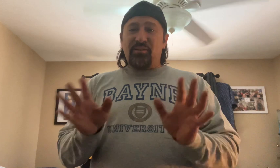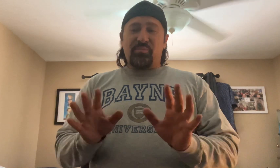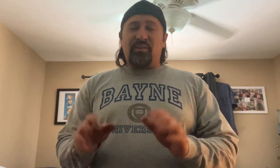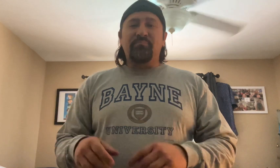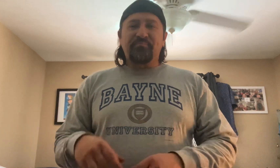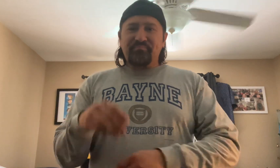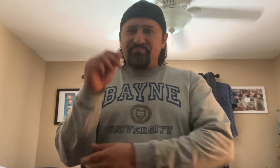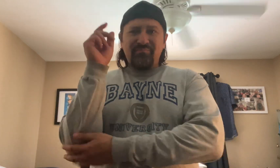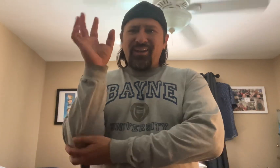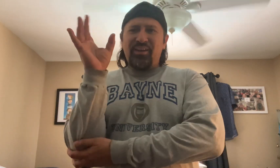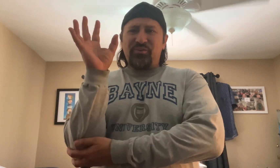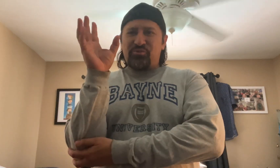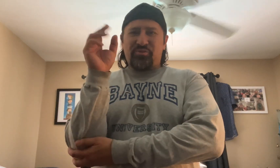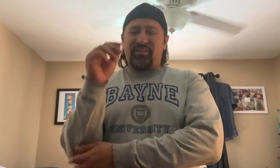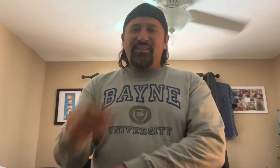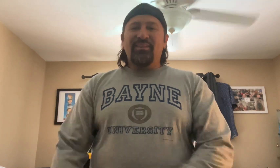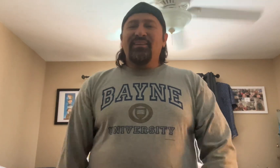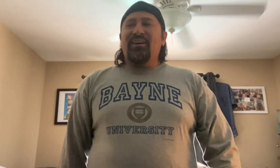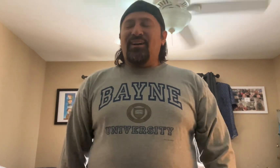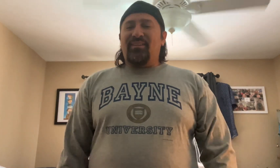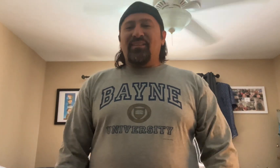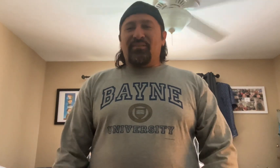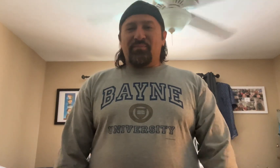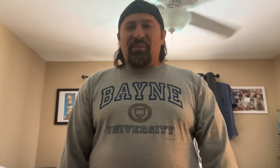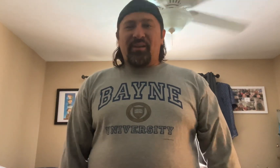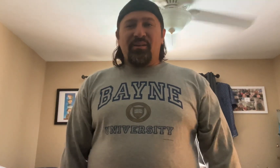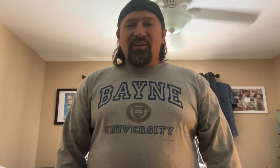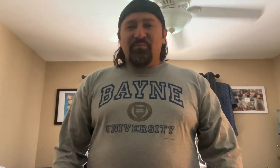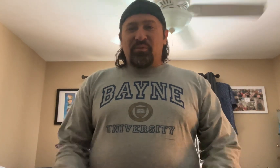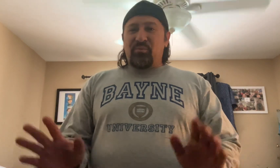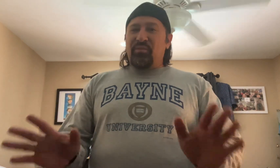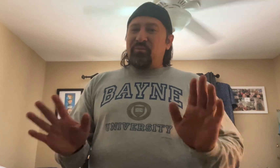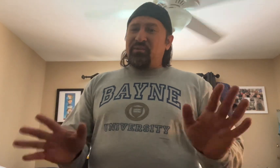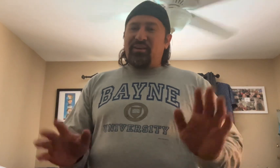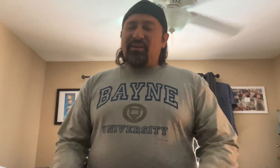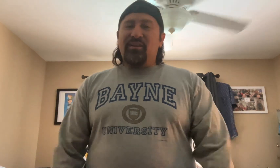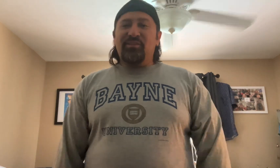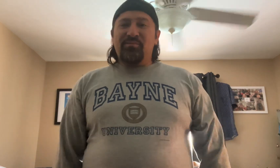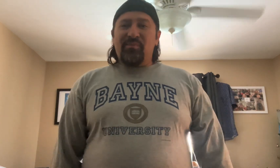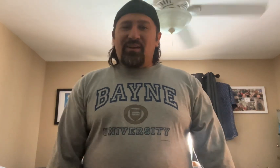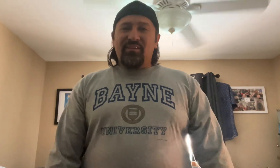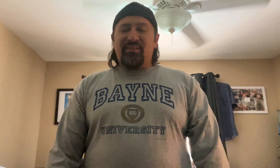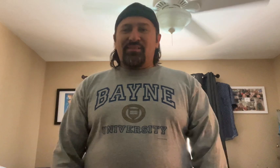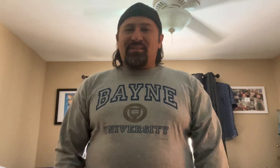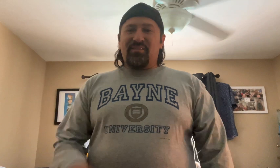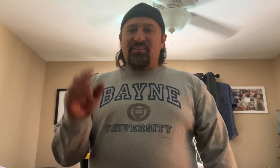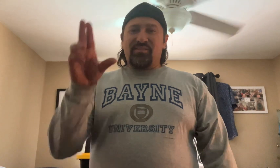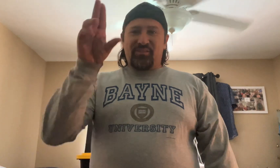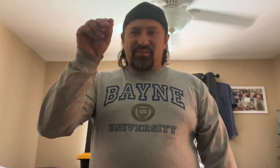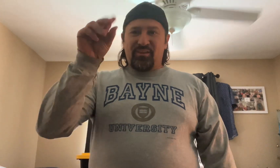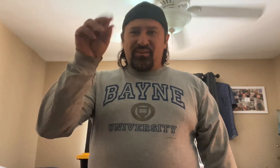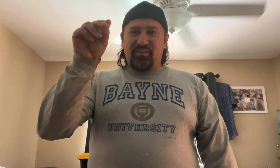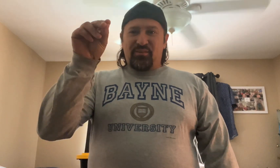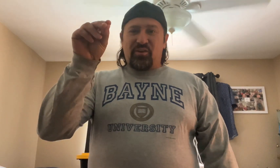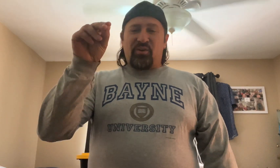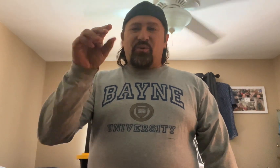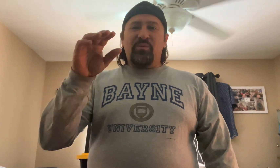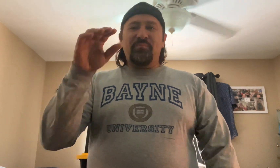bit. I know tree. They laughed about that. But the one that really kind of hooked them on, I said, "This is no,"